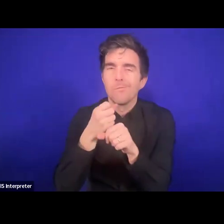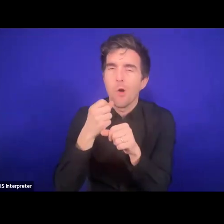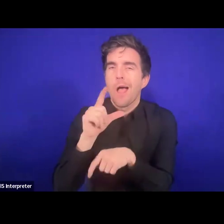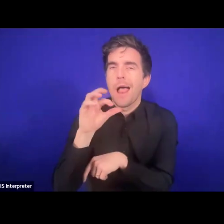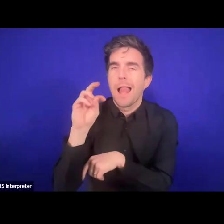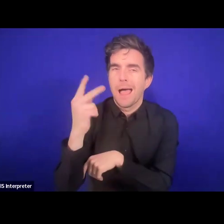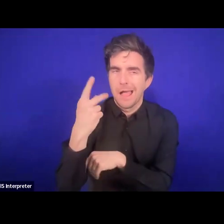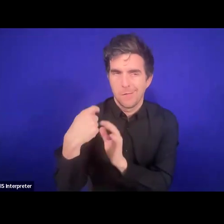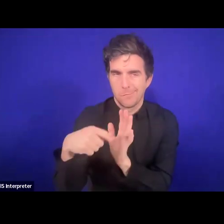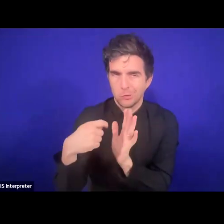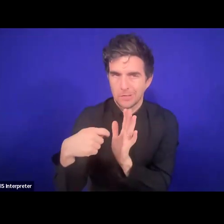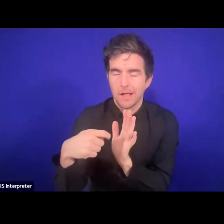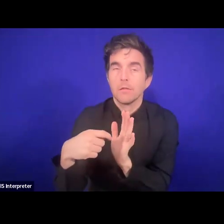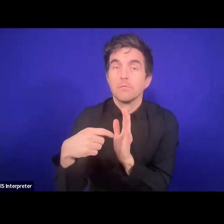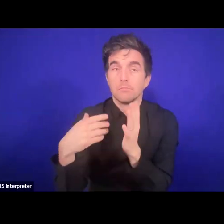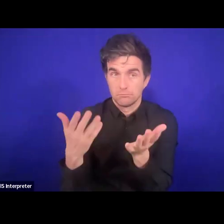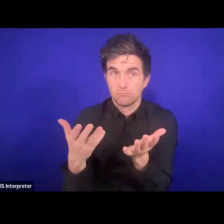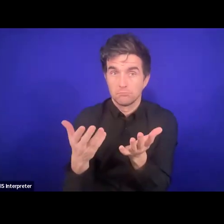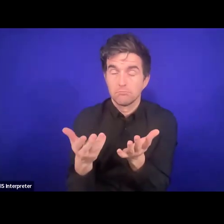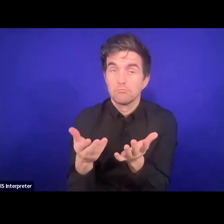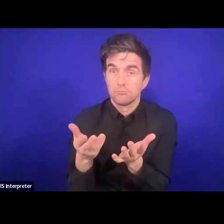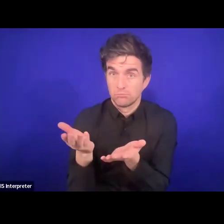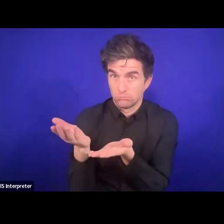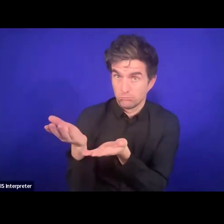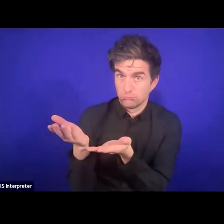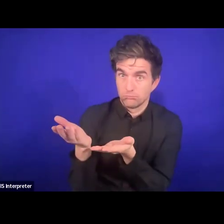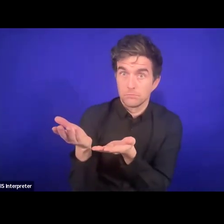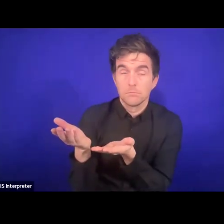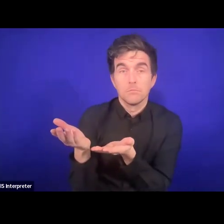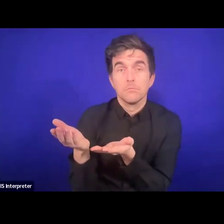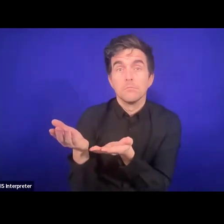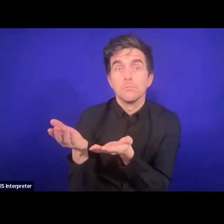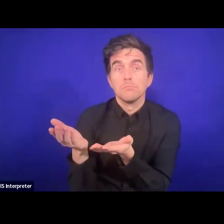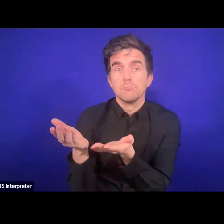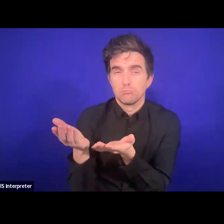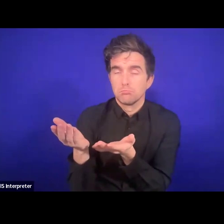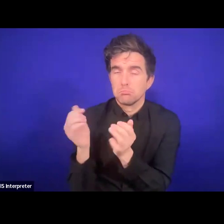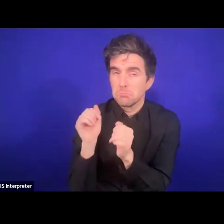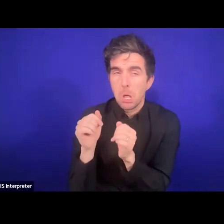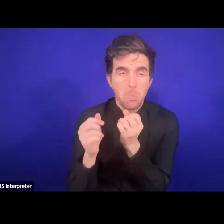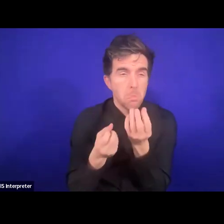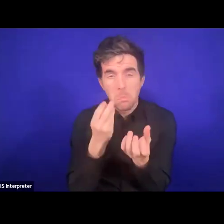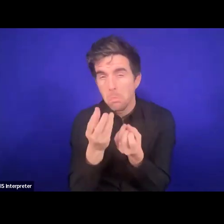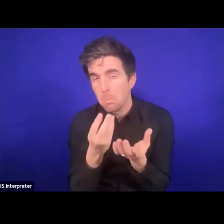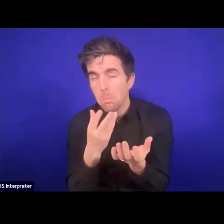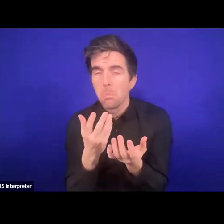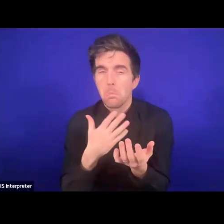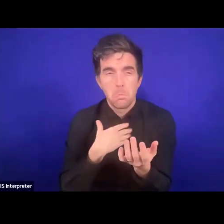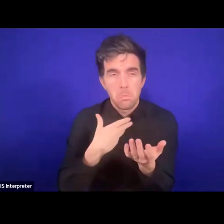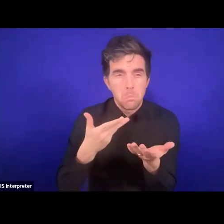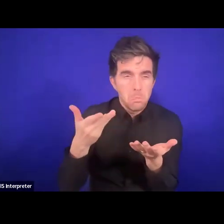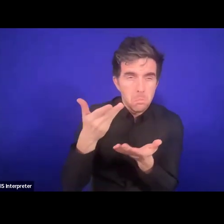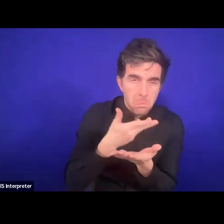bit why is this issue of gender responsive and inclusive climate action a priority for them, and to highlight maybe an area